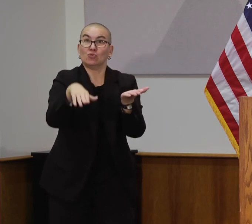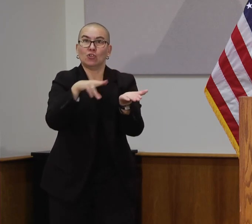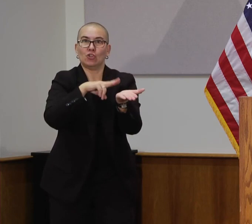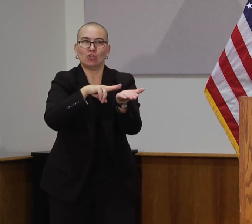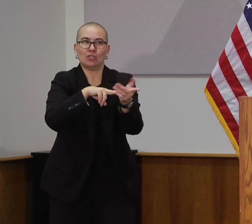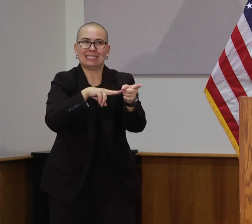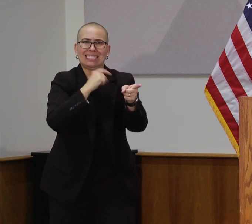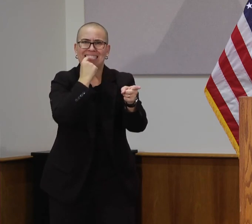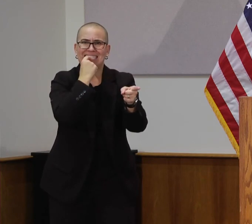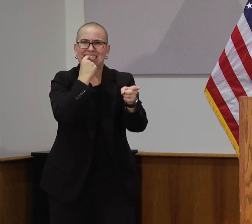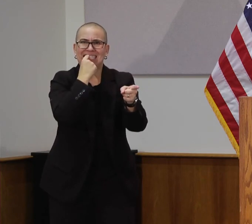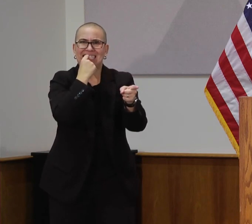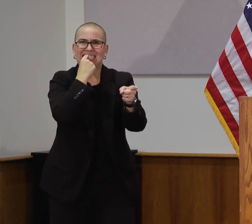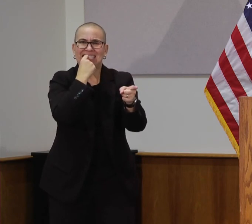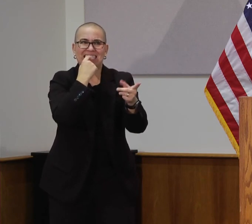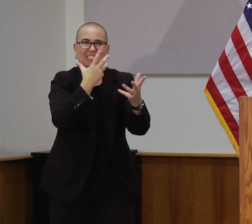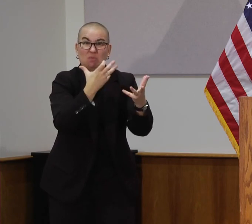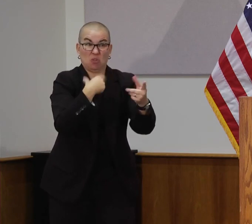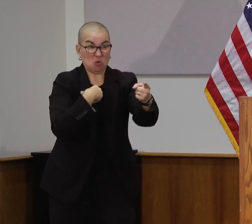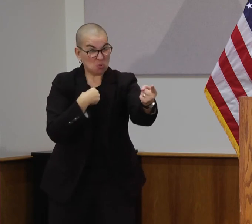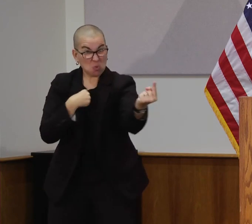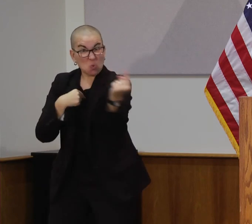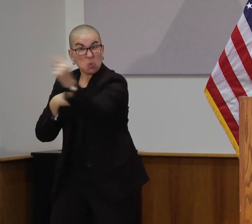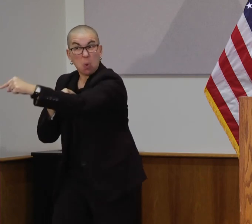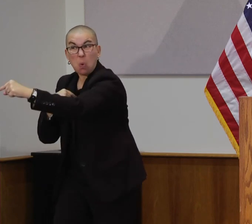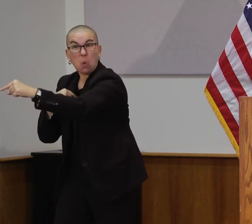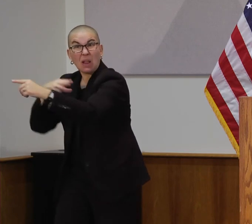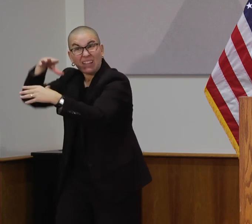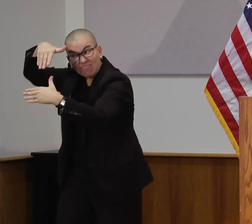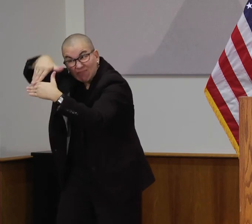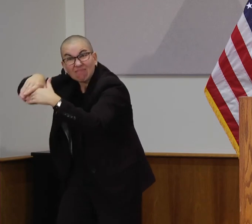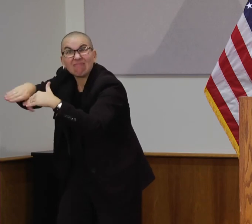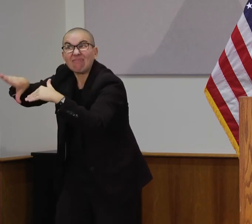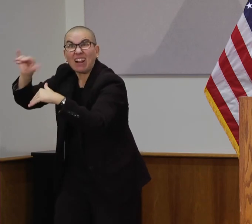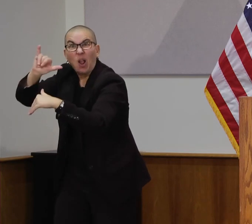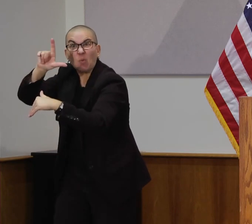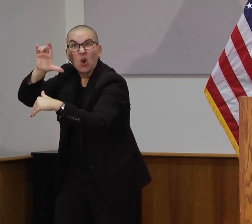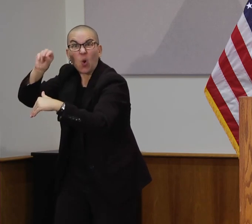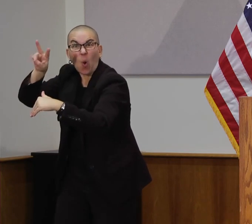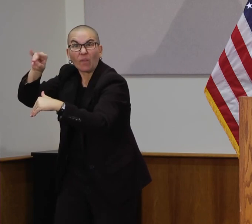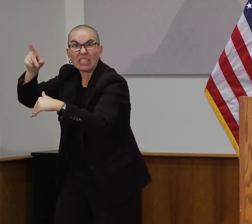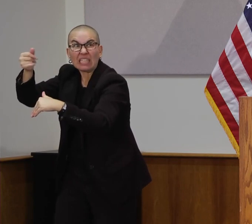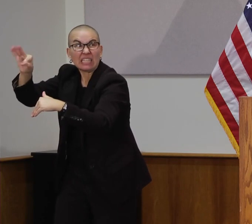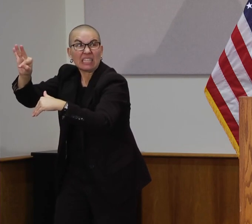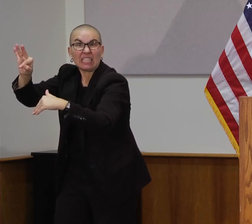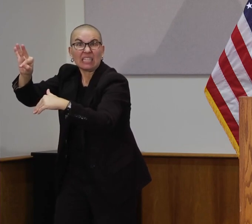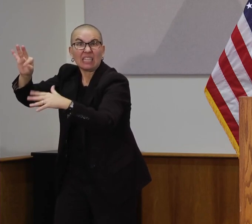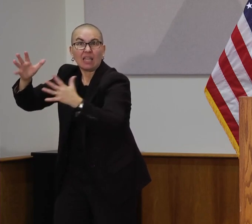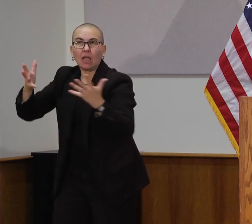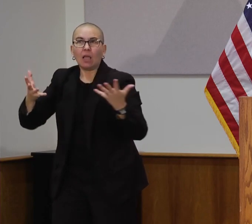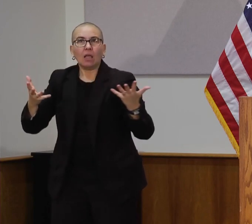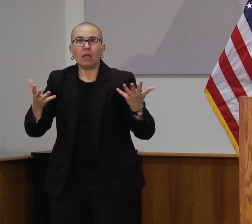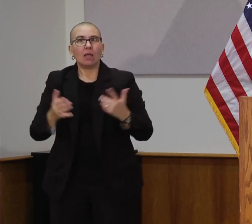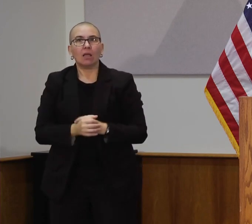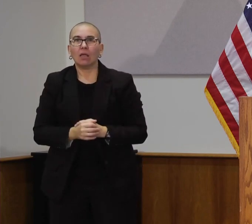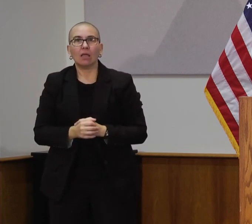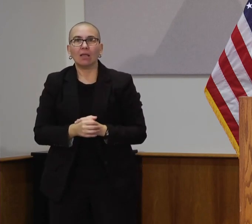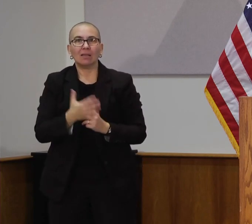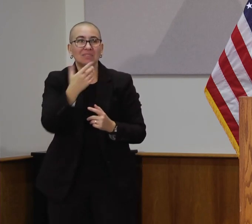their clinicals in the hospital, will be taken away if we do not do our part as citizens of